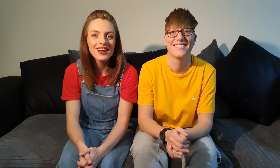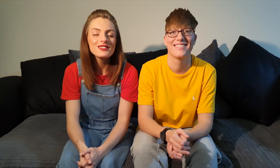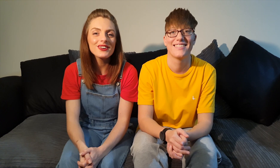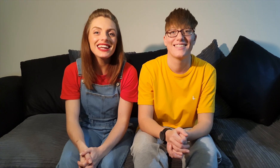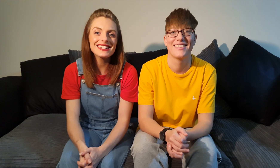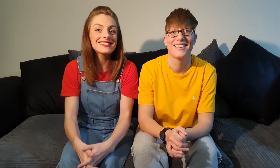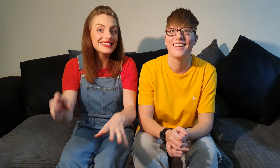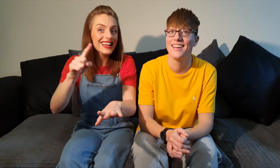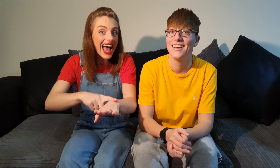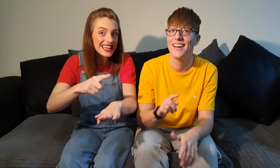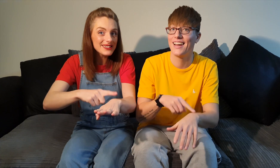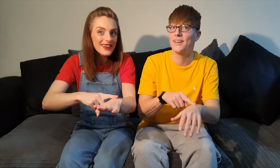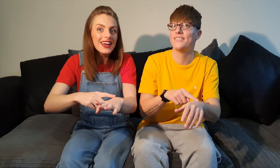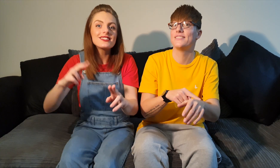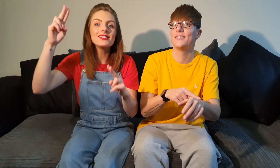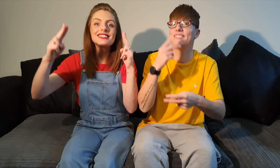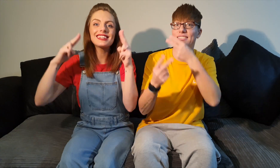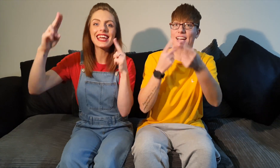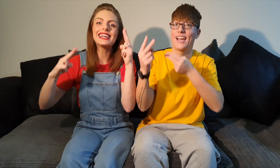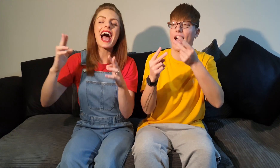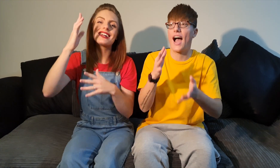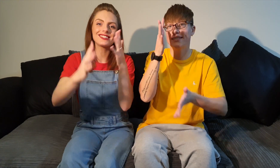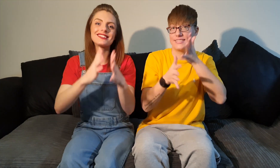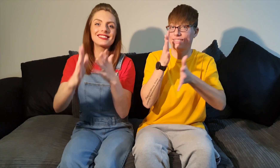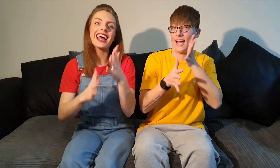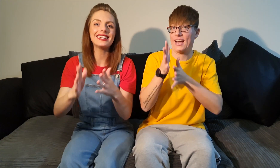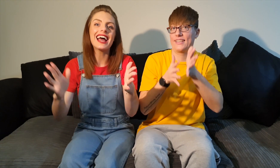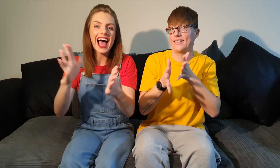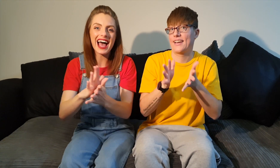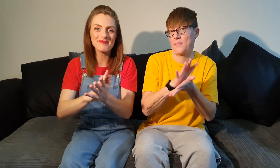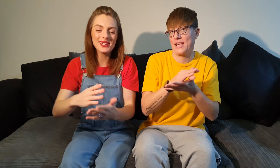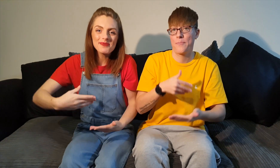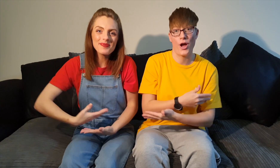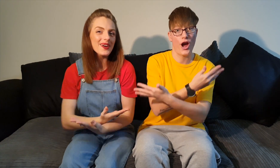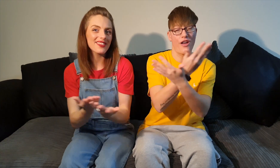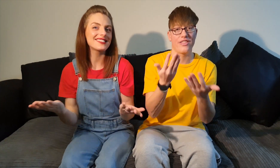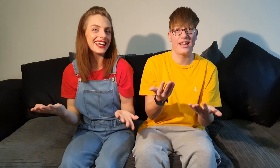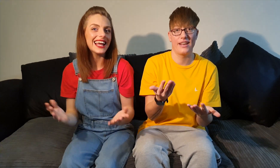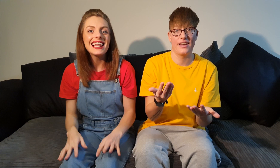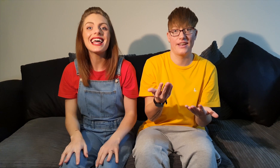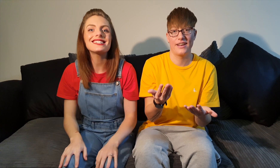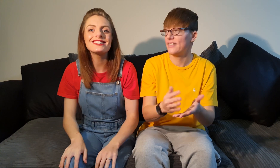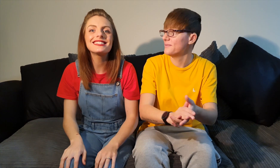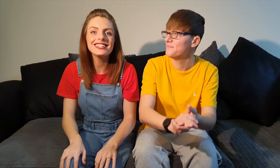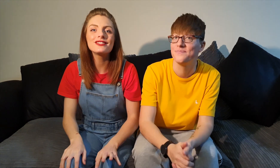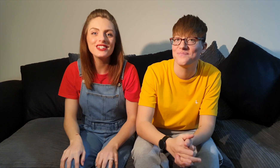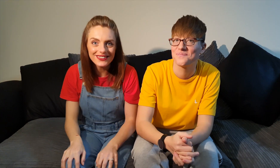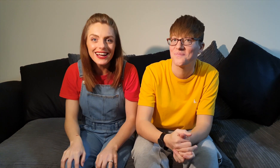So it is time to sing and to sign happy birthday. Let us teach you.